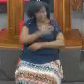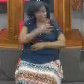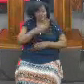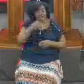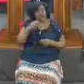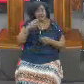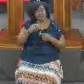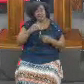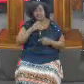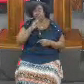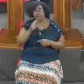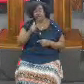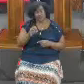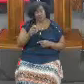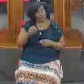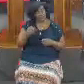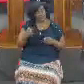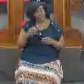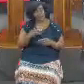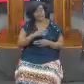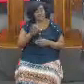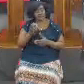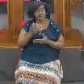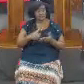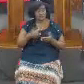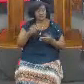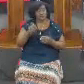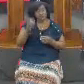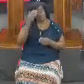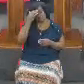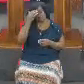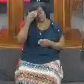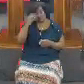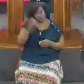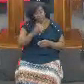are anti-vaccination. Of course, you know,